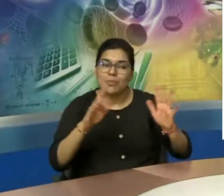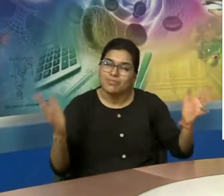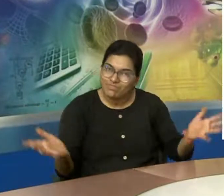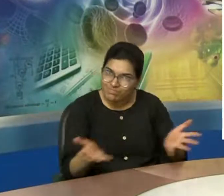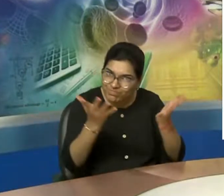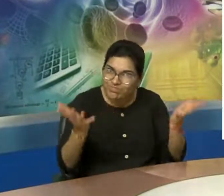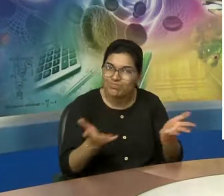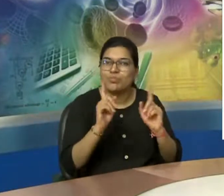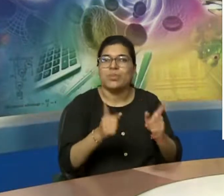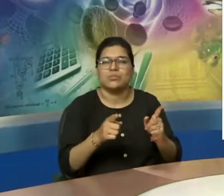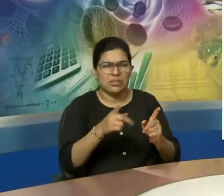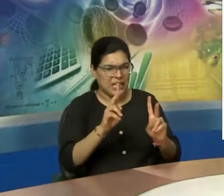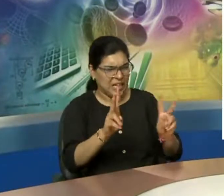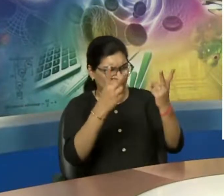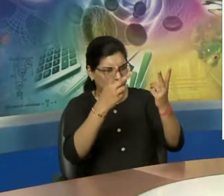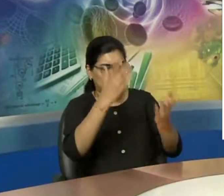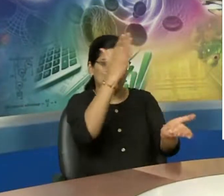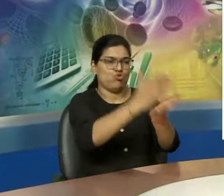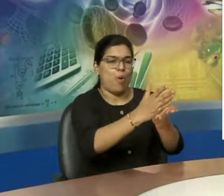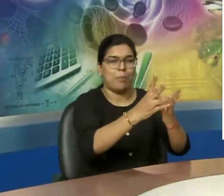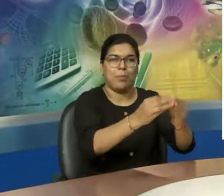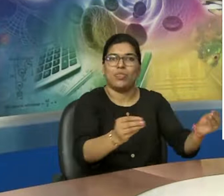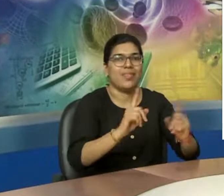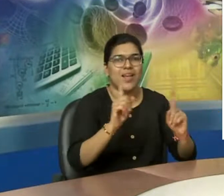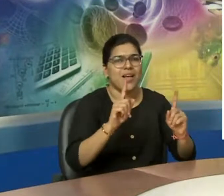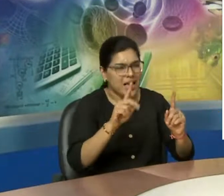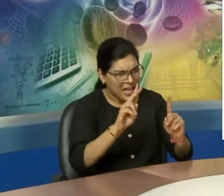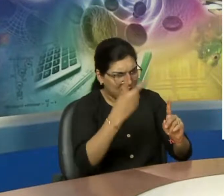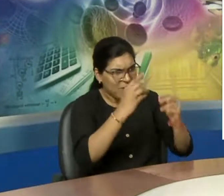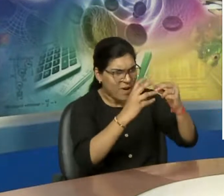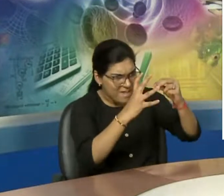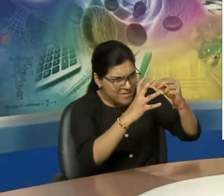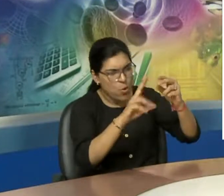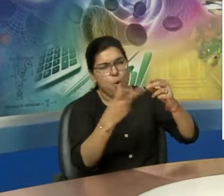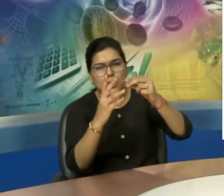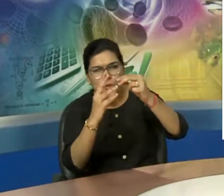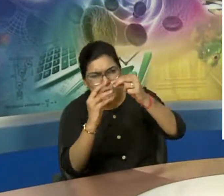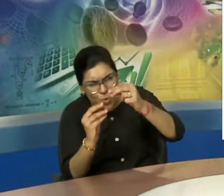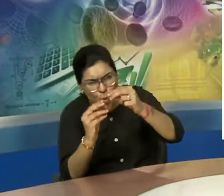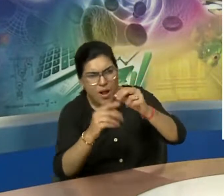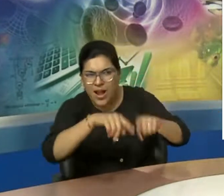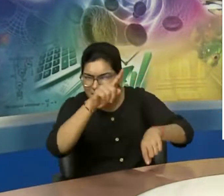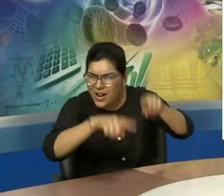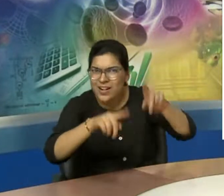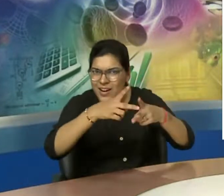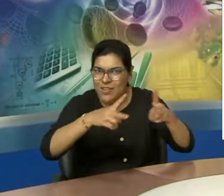survive in the struggle for existence are encouraged and promoted.